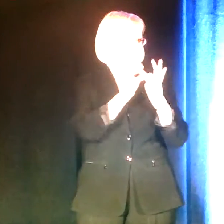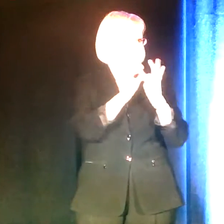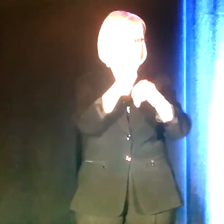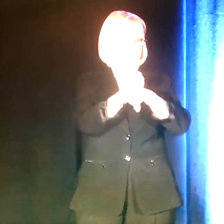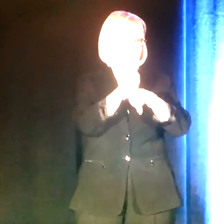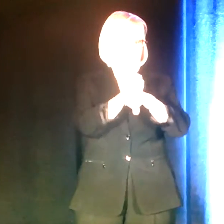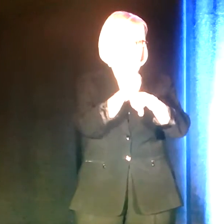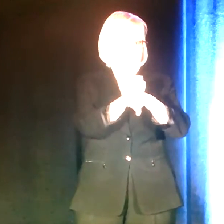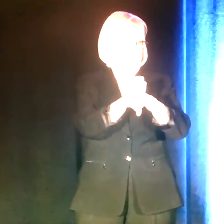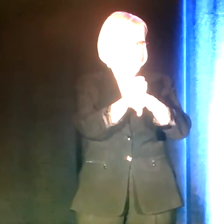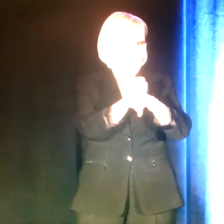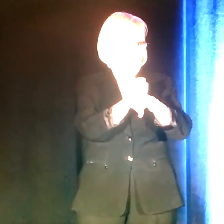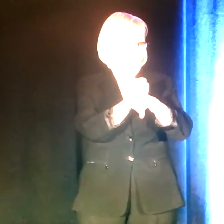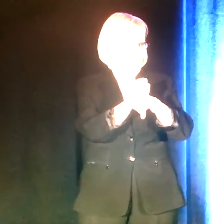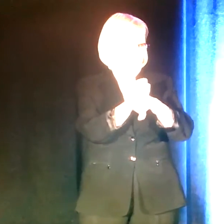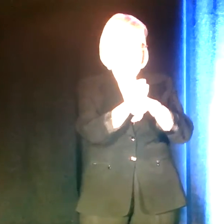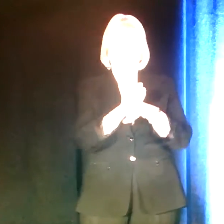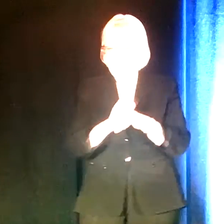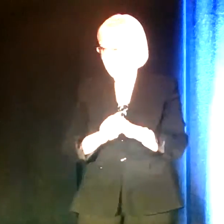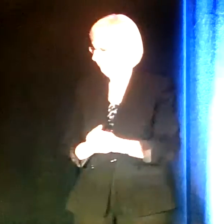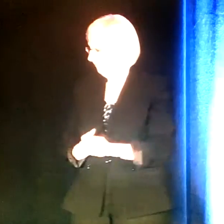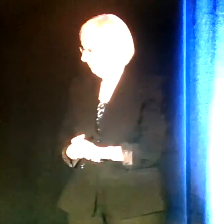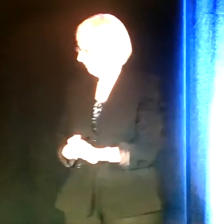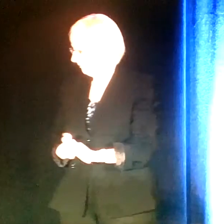that means we can pull it into our interpreting job along with us.